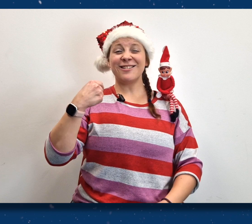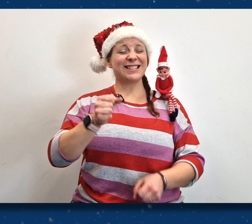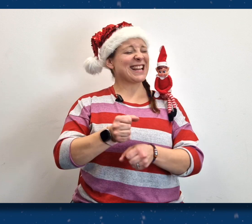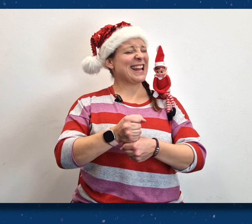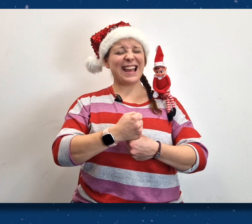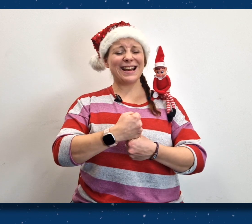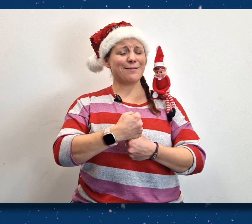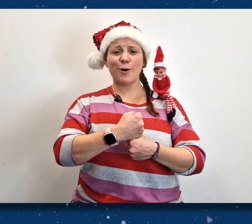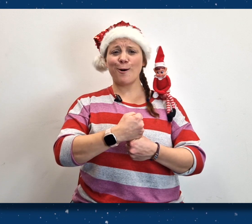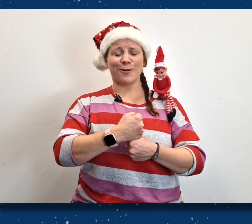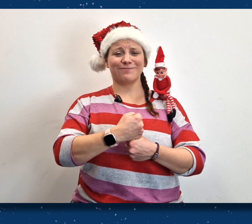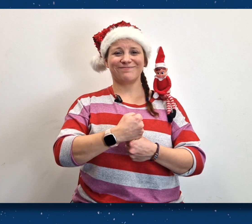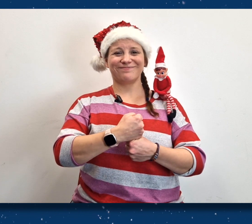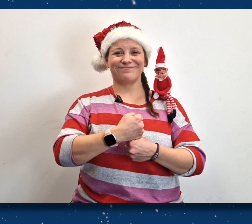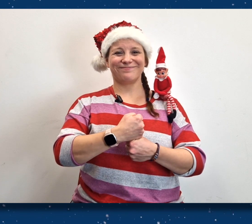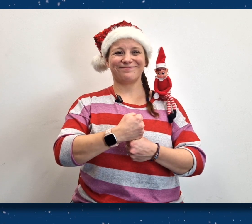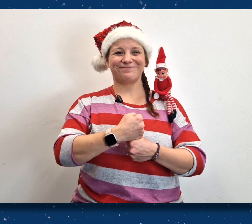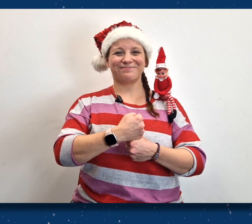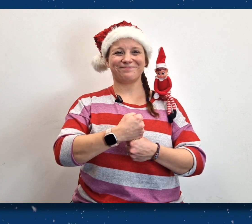I can't take any more.